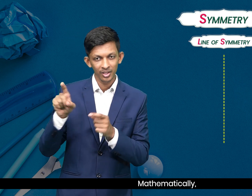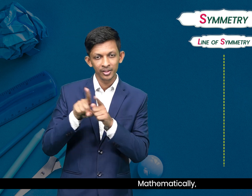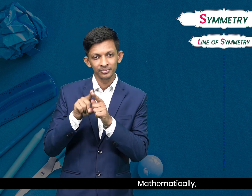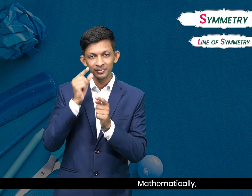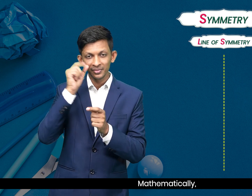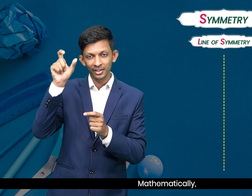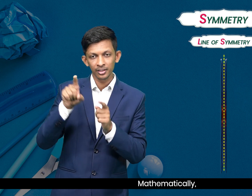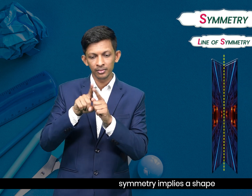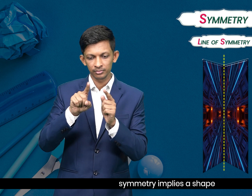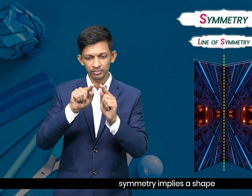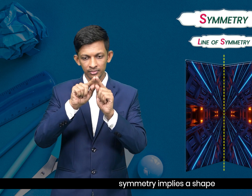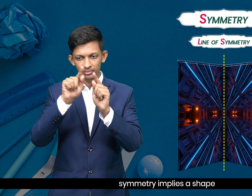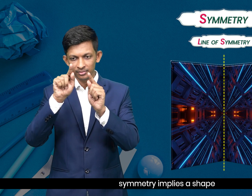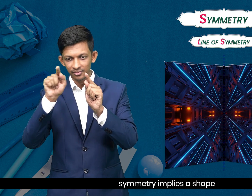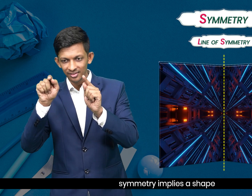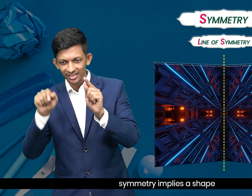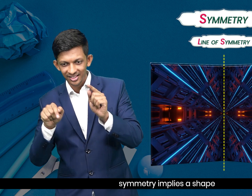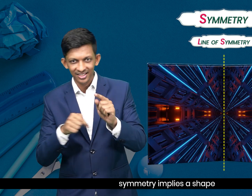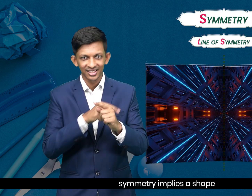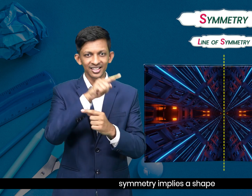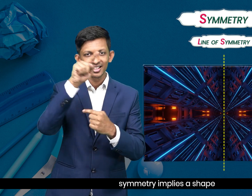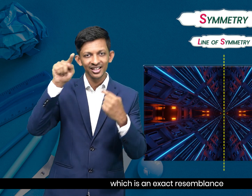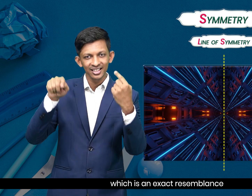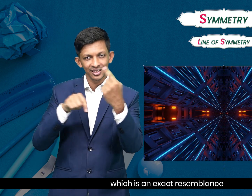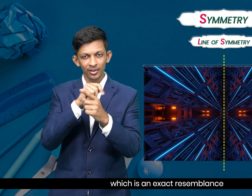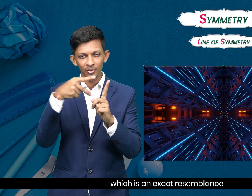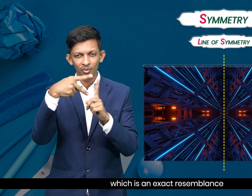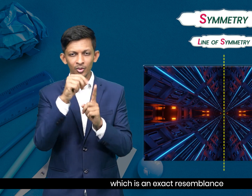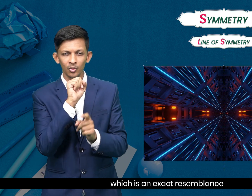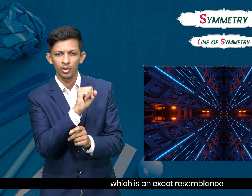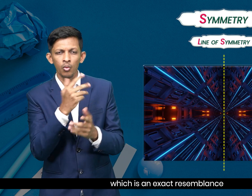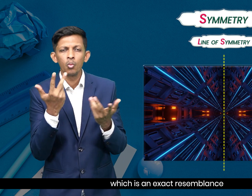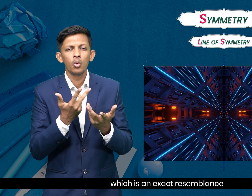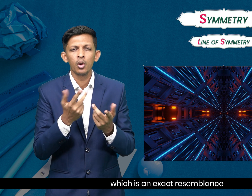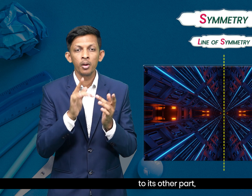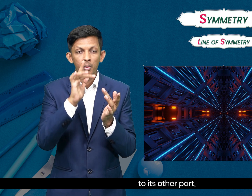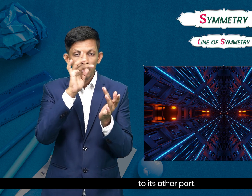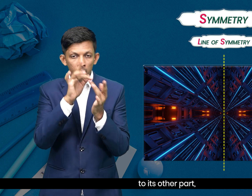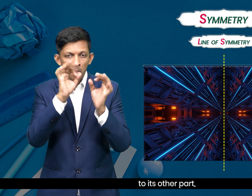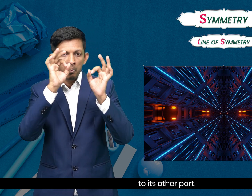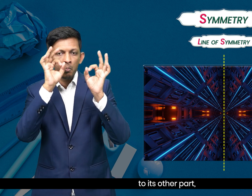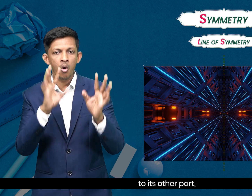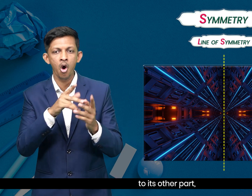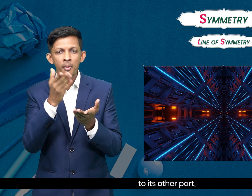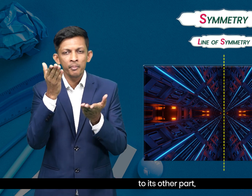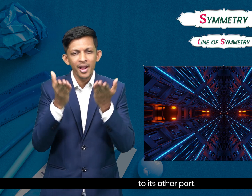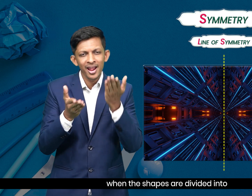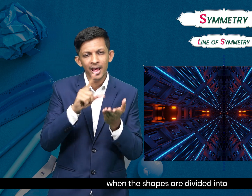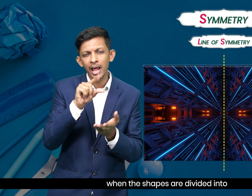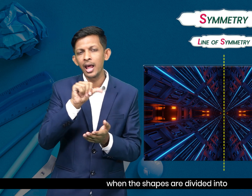Mathematically, symmetry implies a shape which is an exact resemblance to its other part, when the shapes